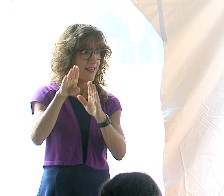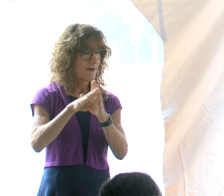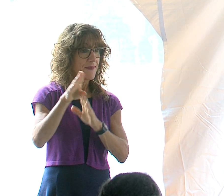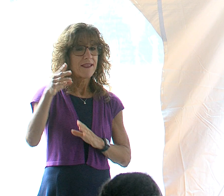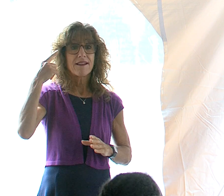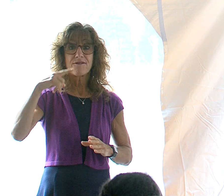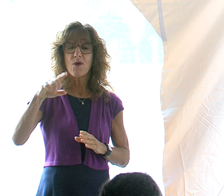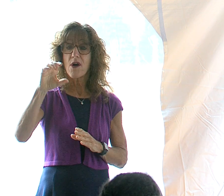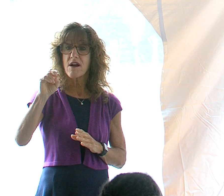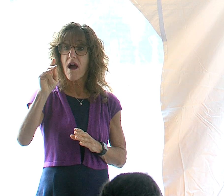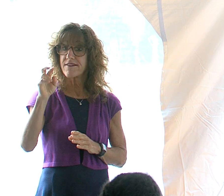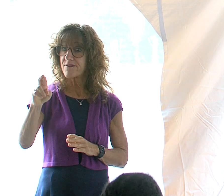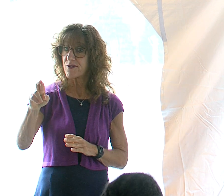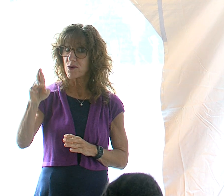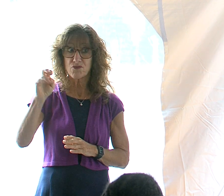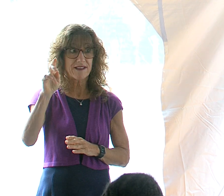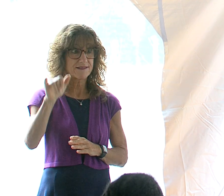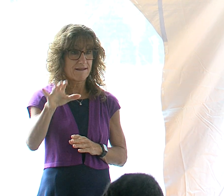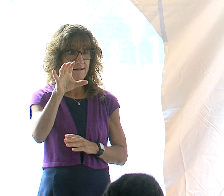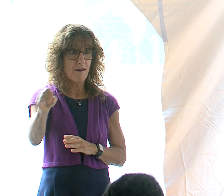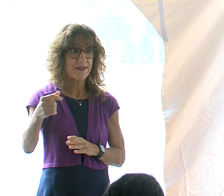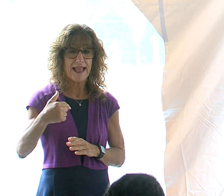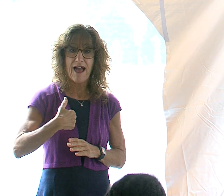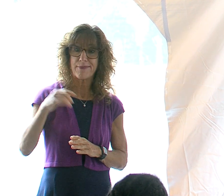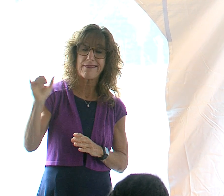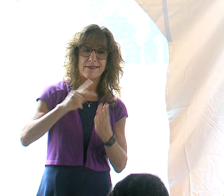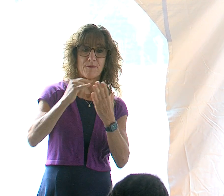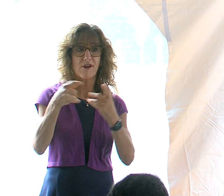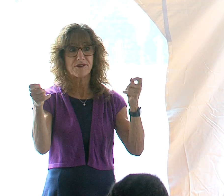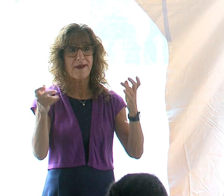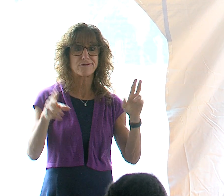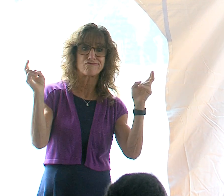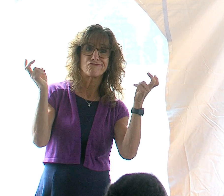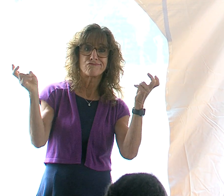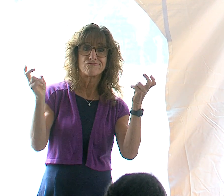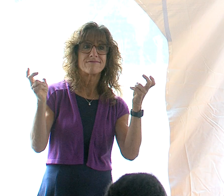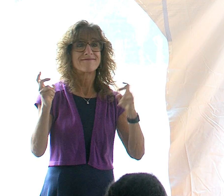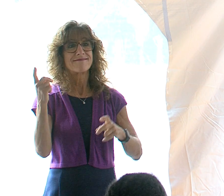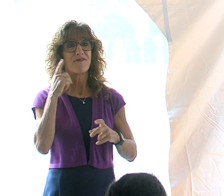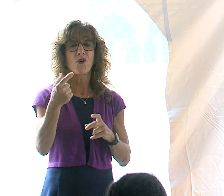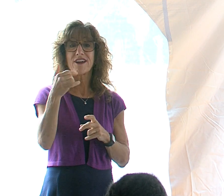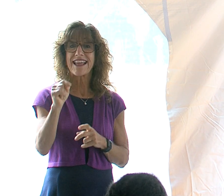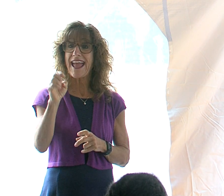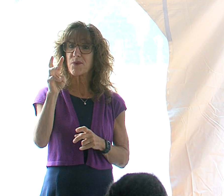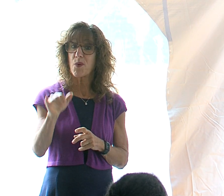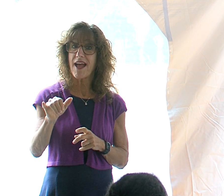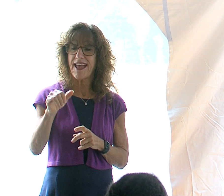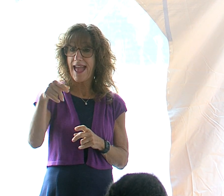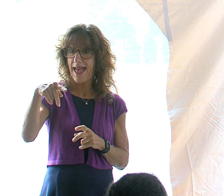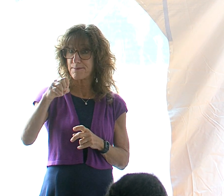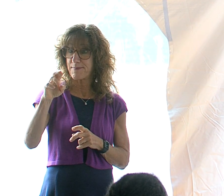for Conifer Realty. I've been the sort of project manager by default for the Gateway of Peerless